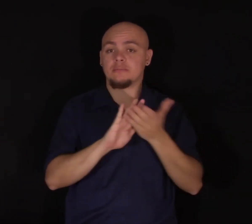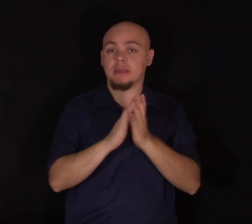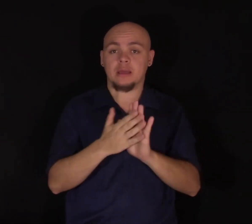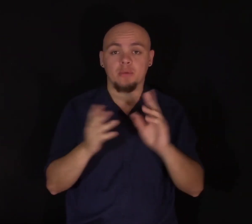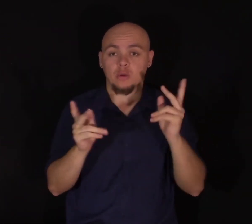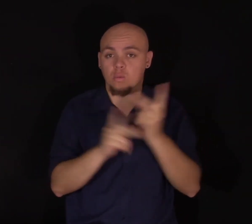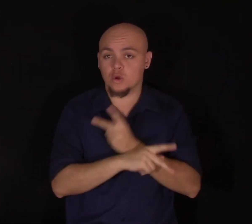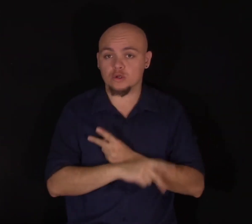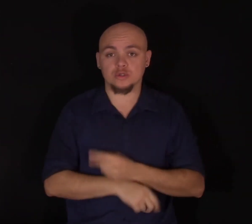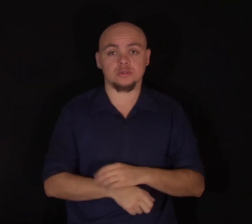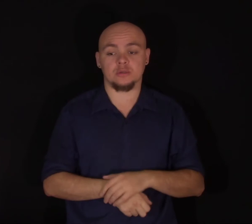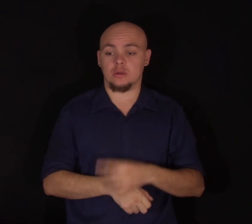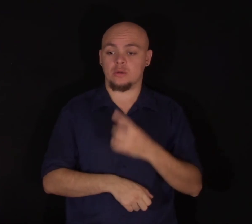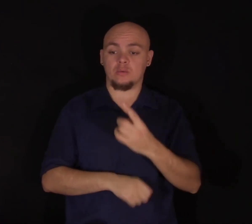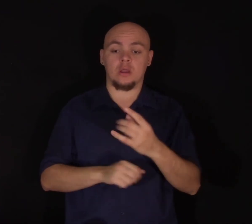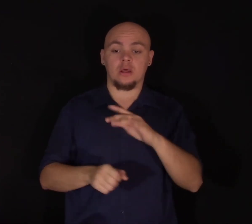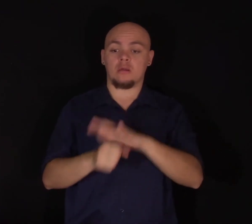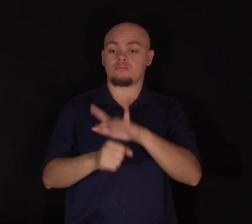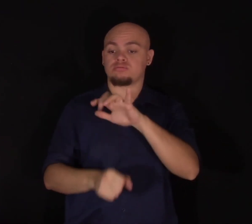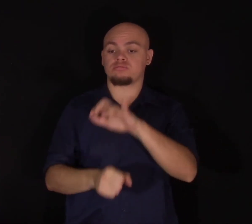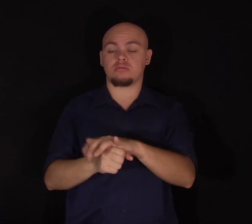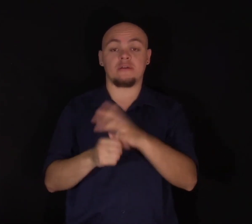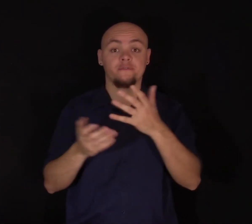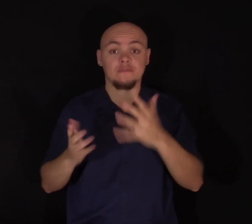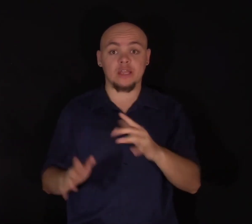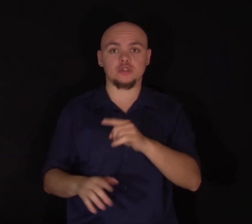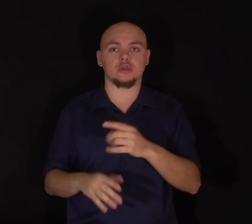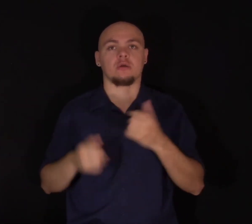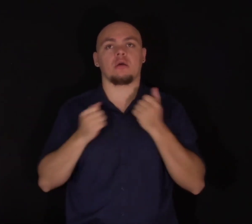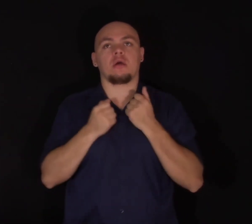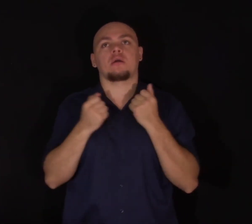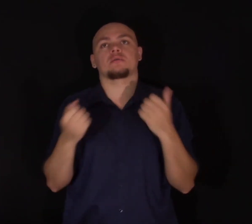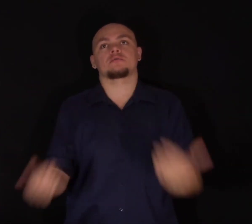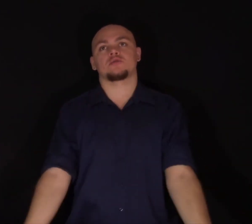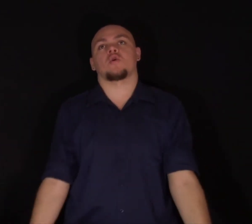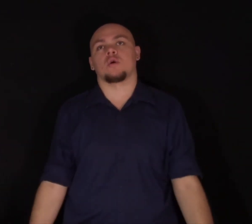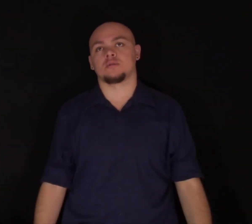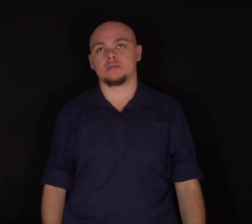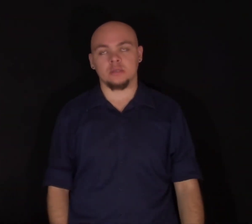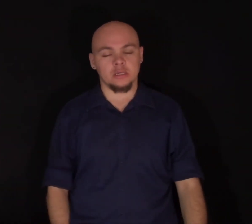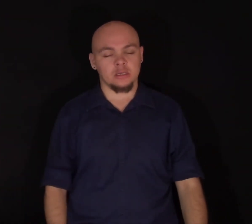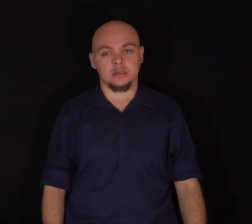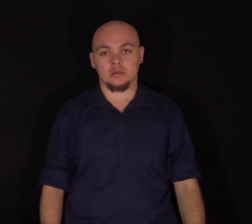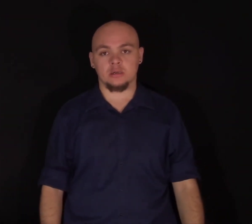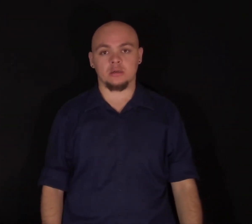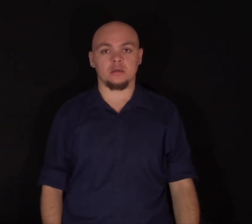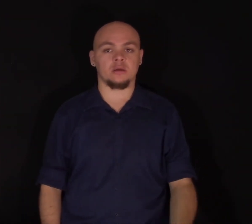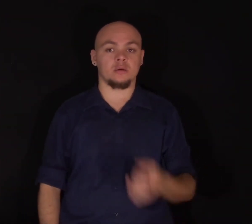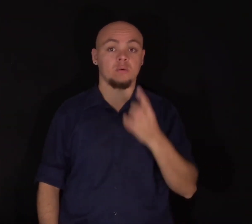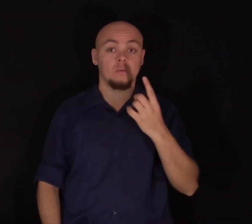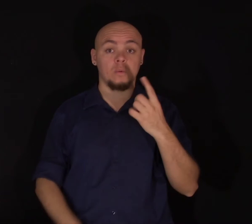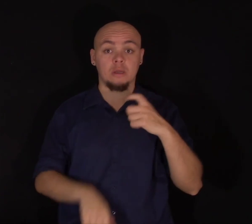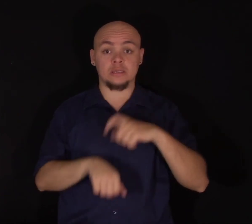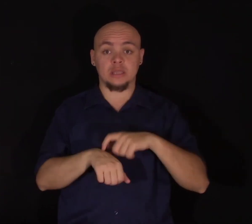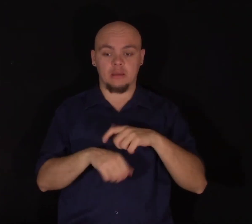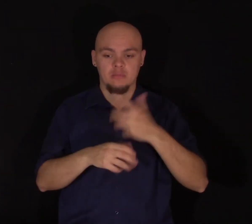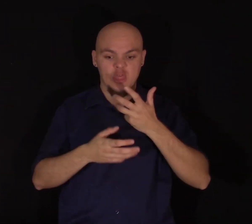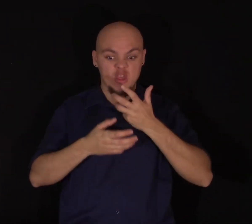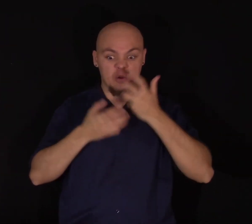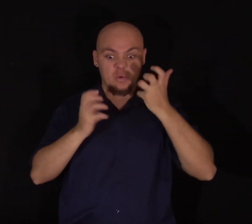After an episode, she's just exhausted. And I remember once as the rage turned to